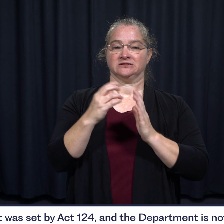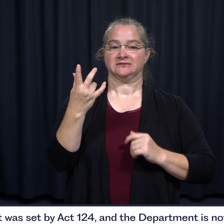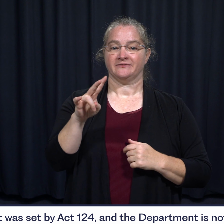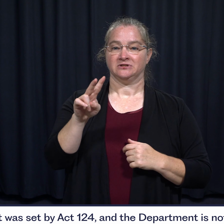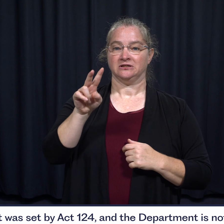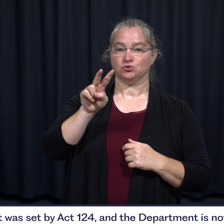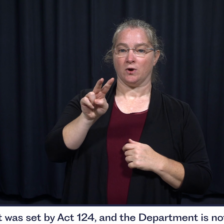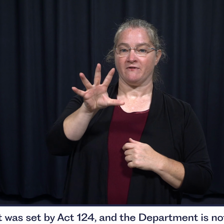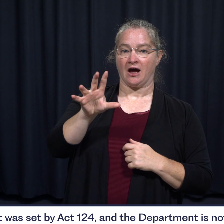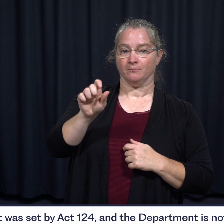1725.5.1d.